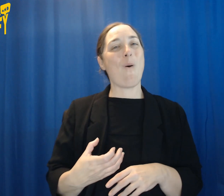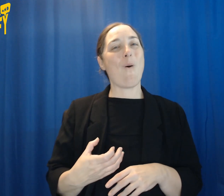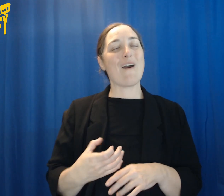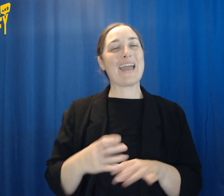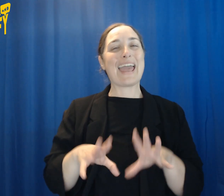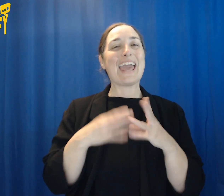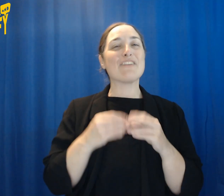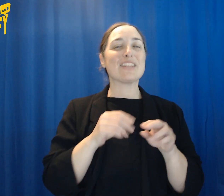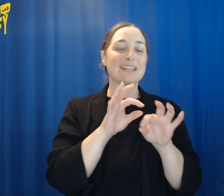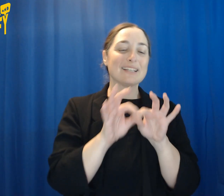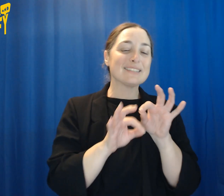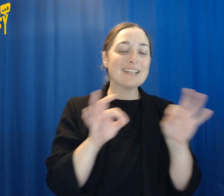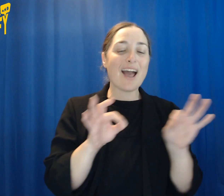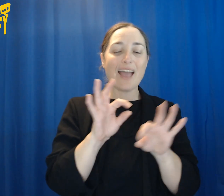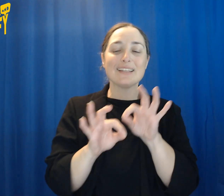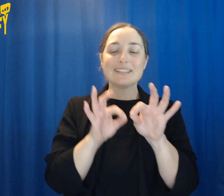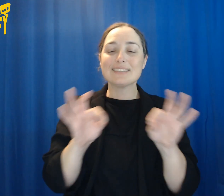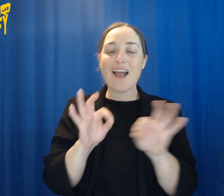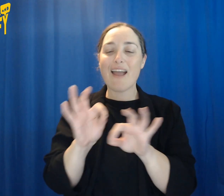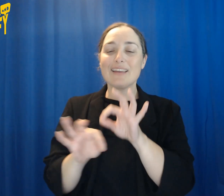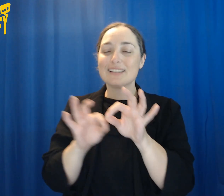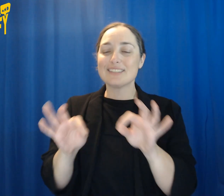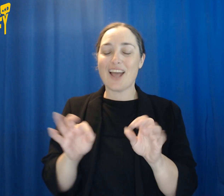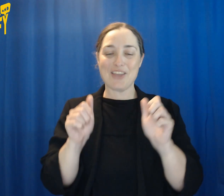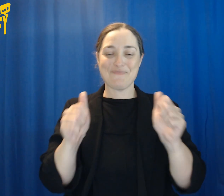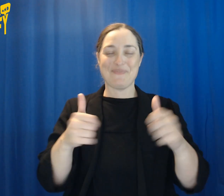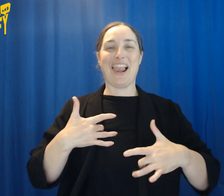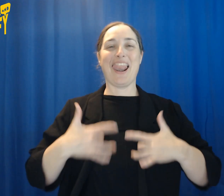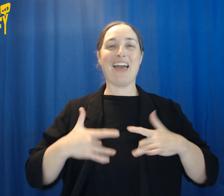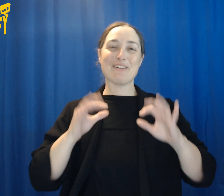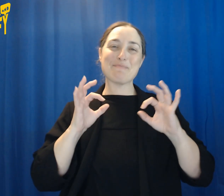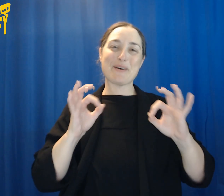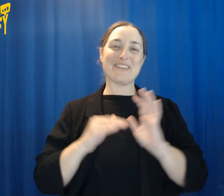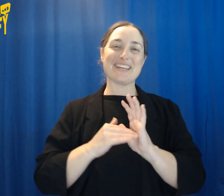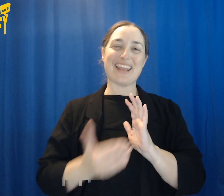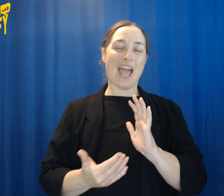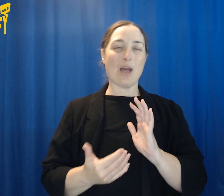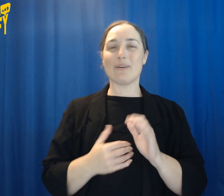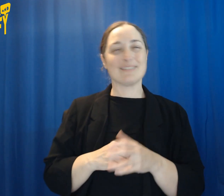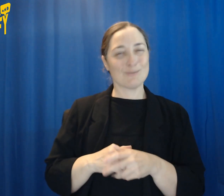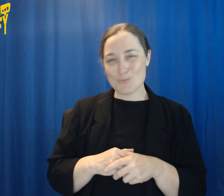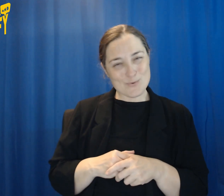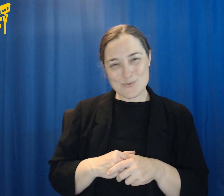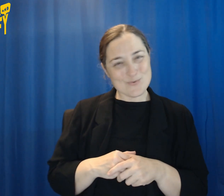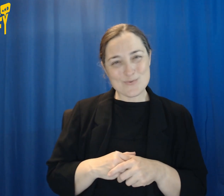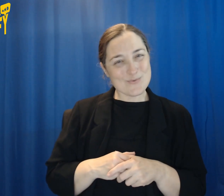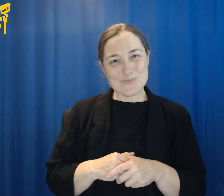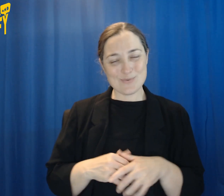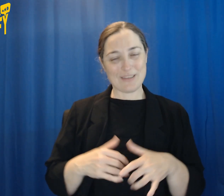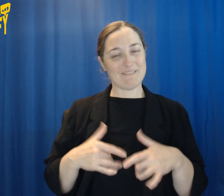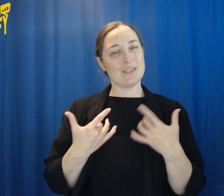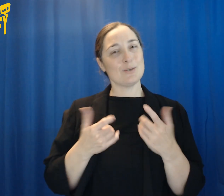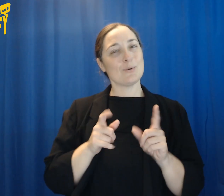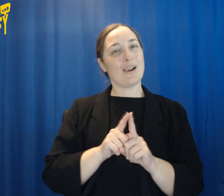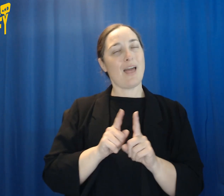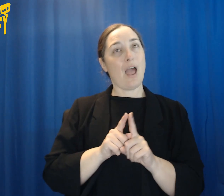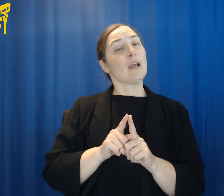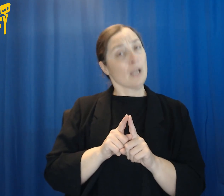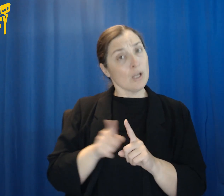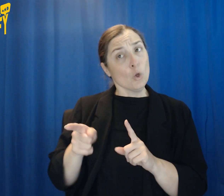and say everything's great now. It was just sort of in a better place than it had been. Like, it felt like you'd found your people. By